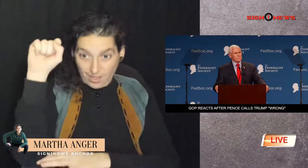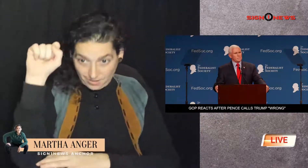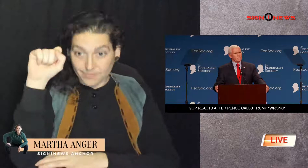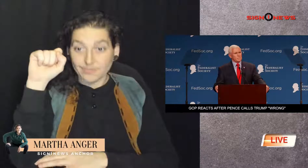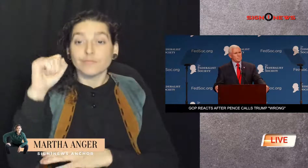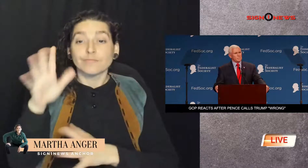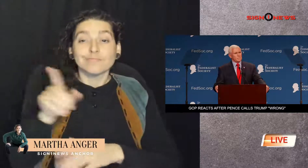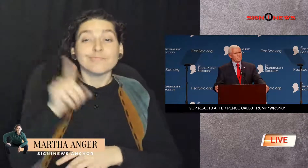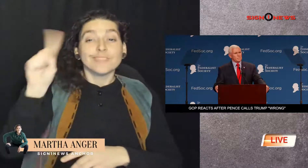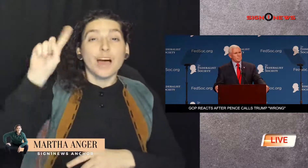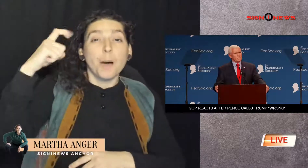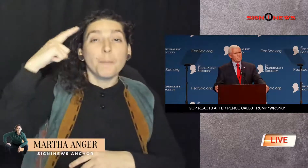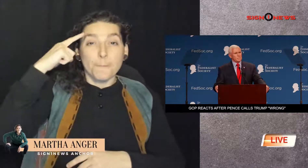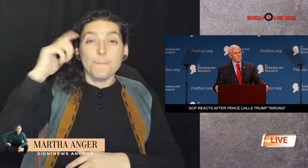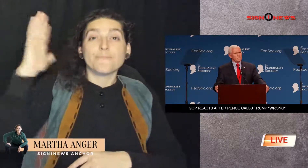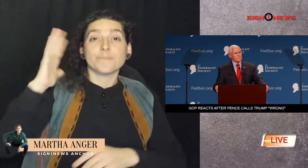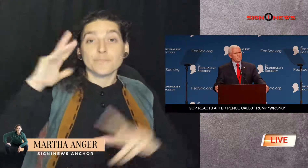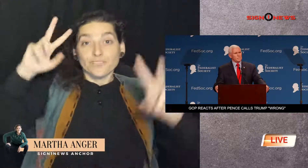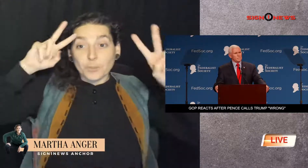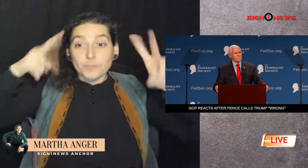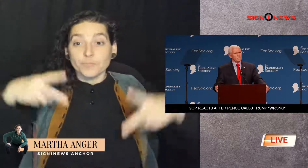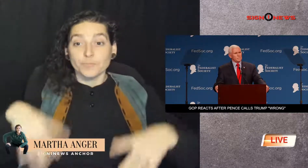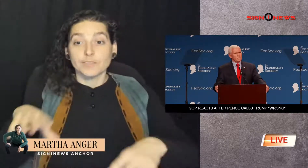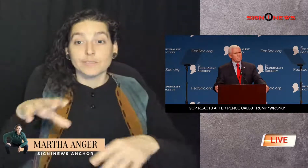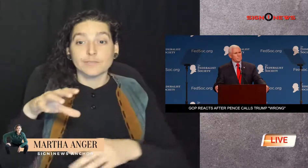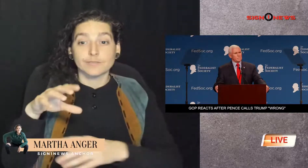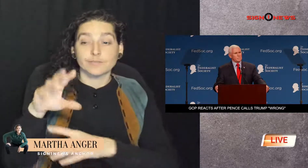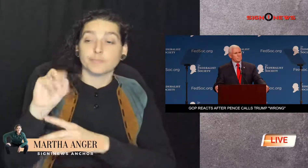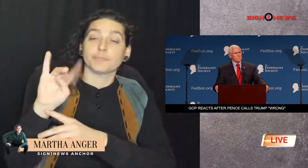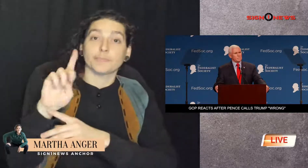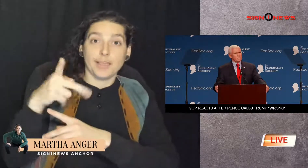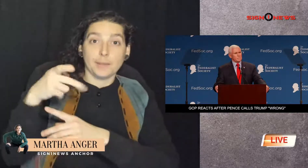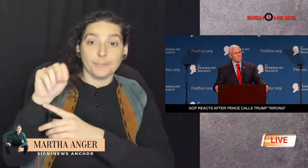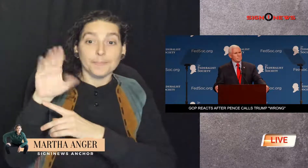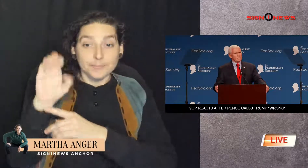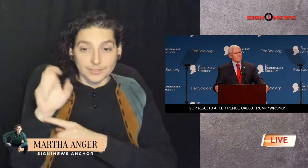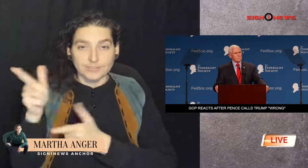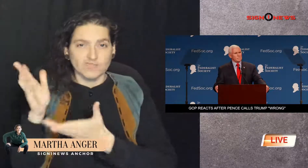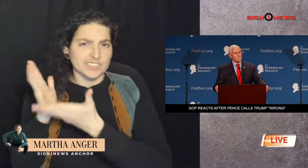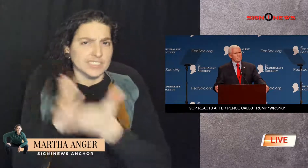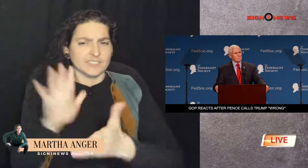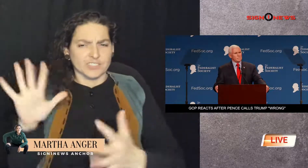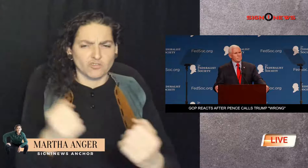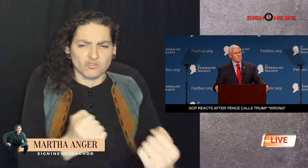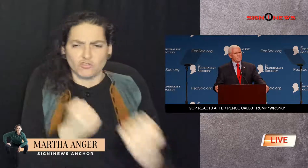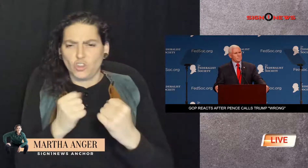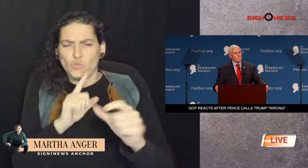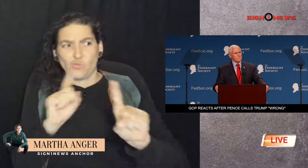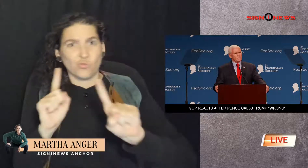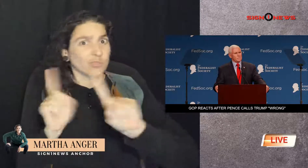For the first time since the January 6th riot at the Capitol,